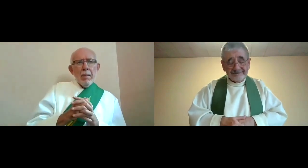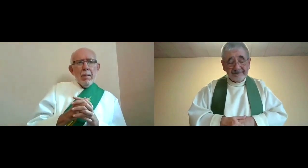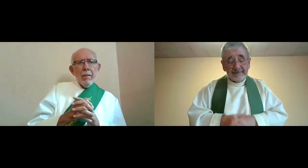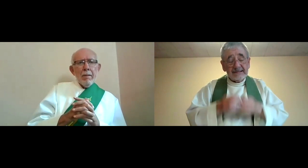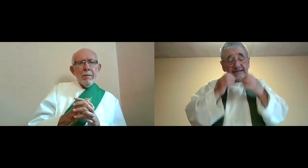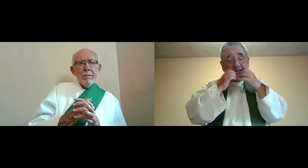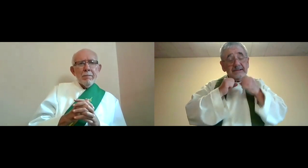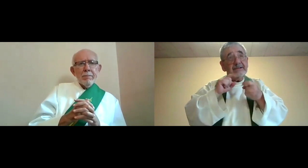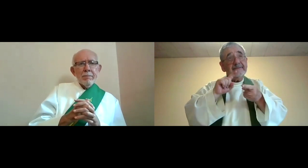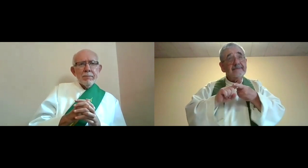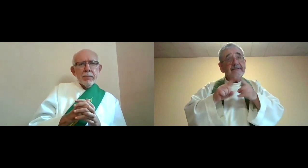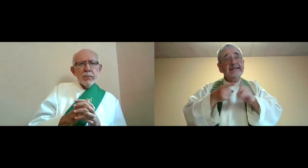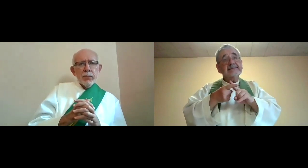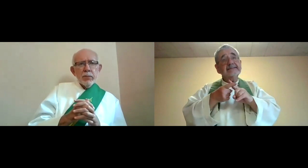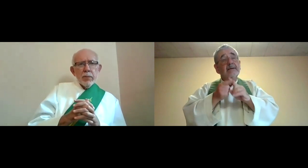forever.